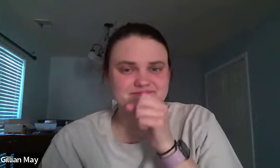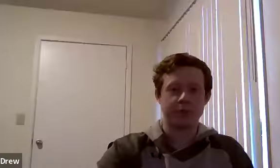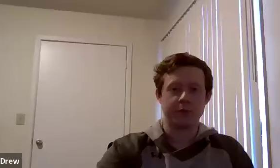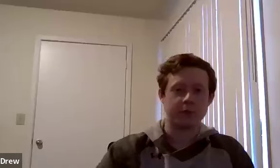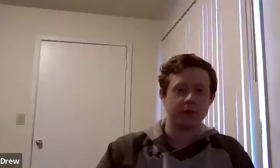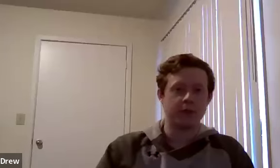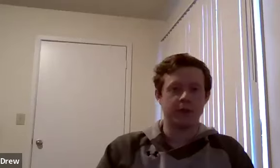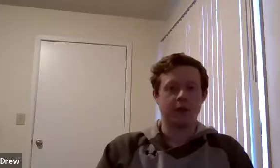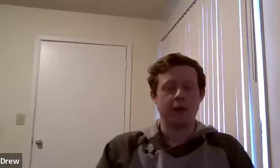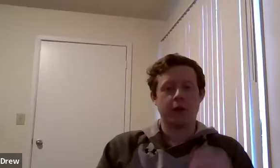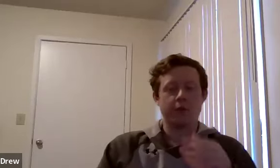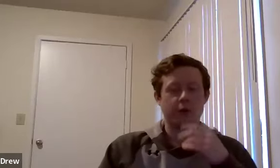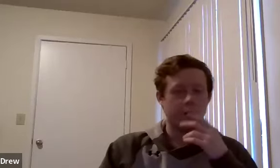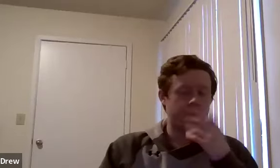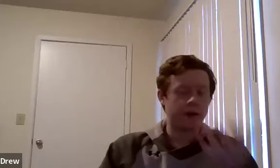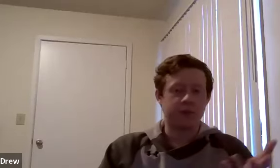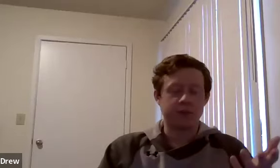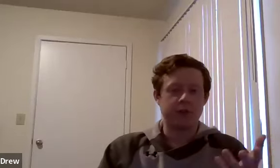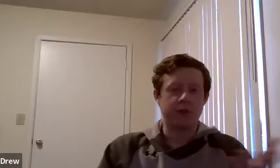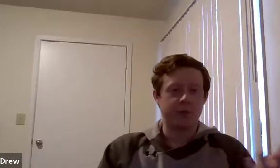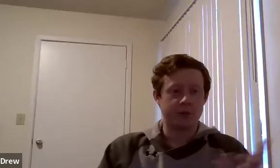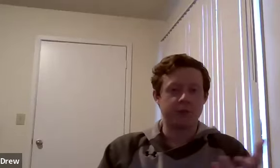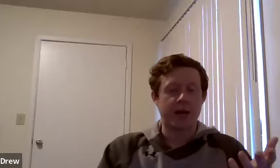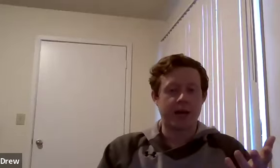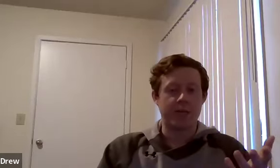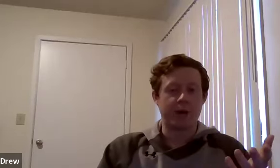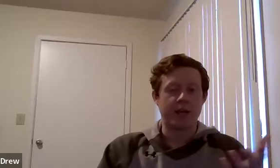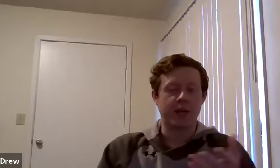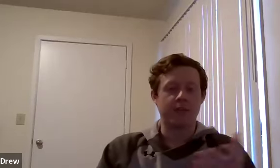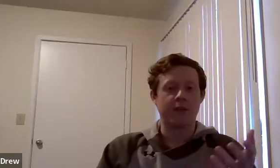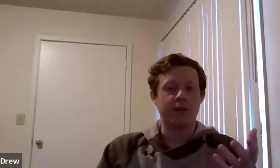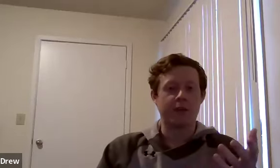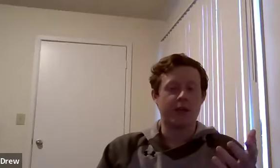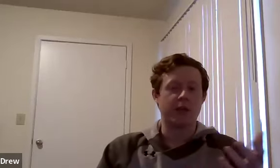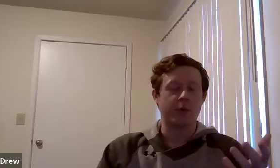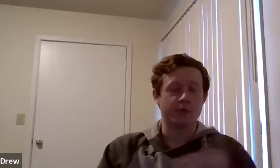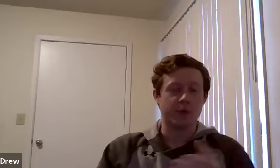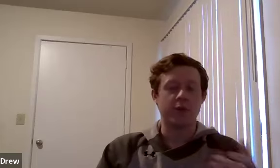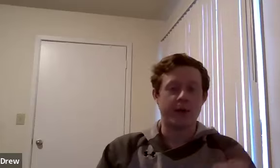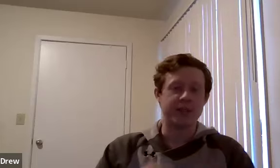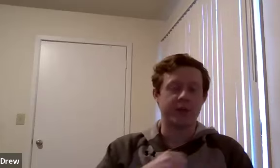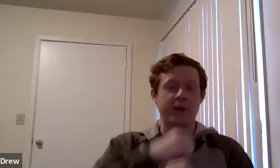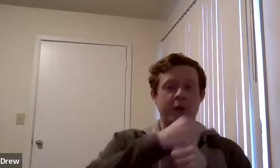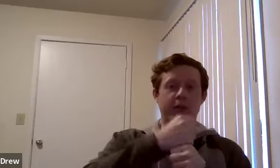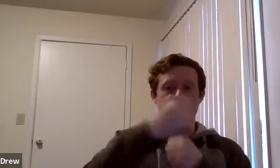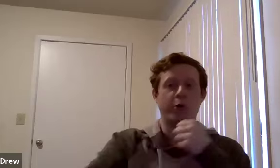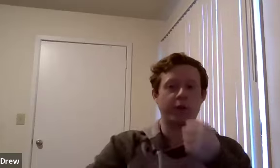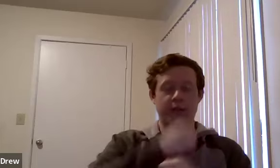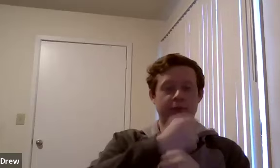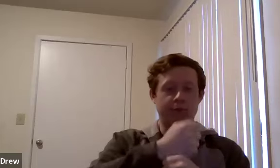Question. Mm-hmm. So since these are dealing with, time, right? And the direction that we're going is important, like,